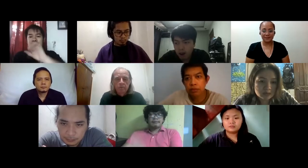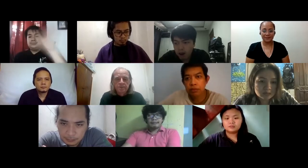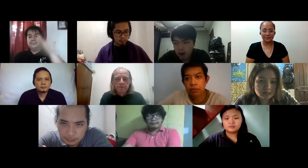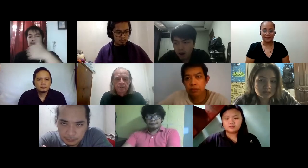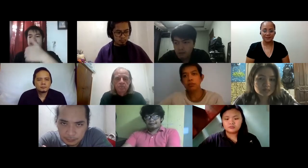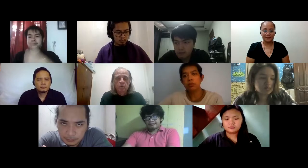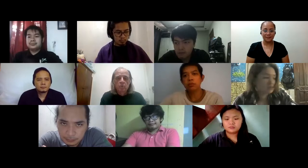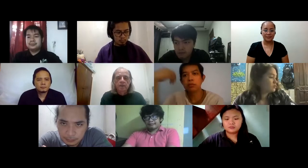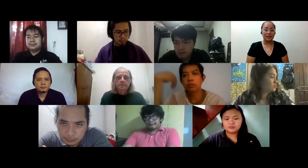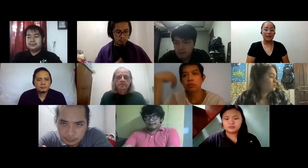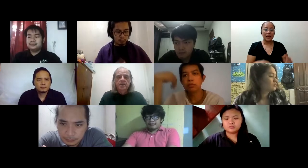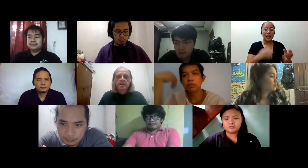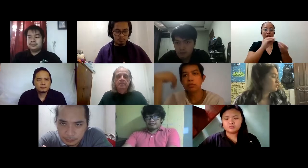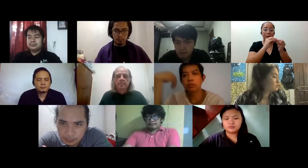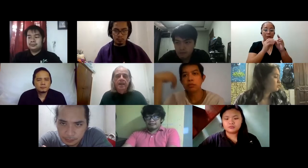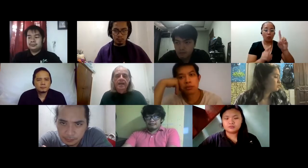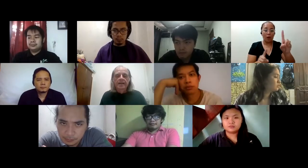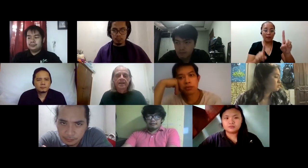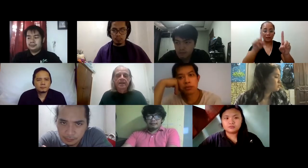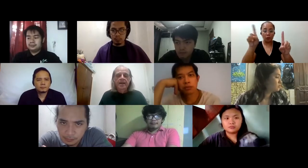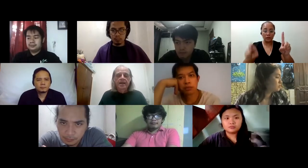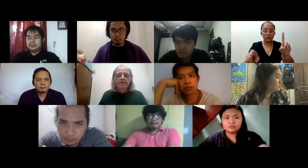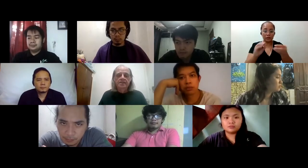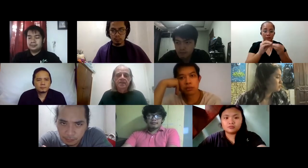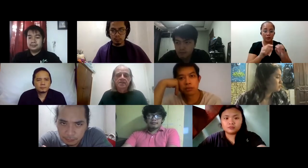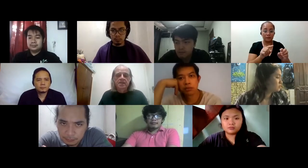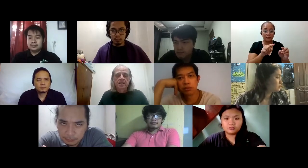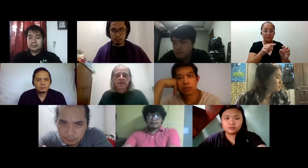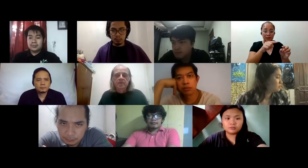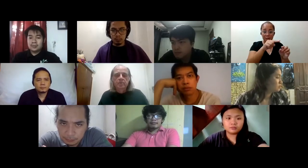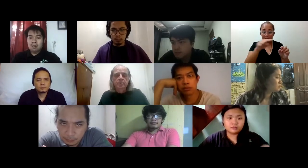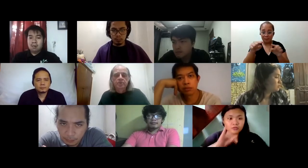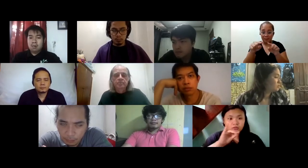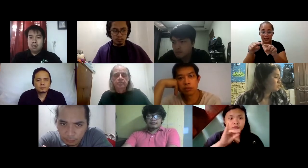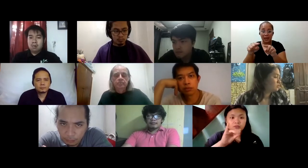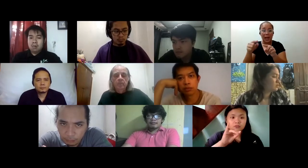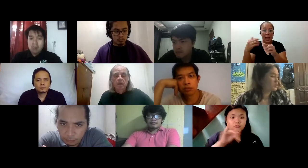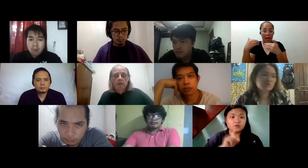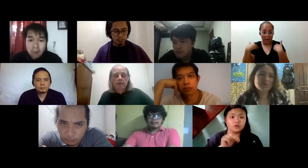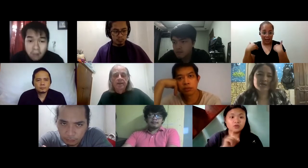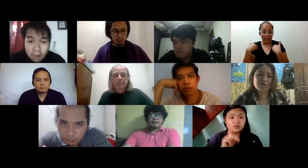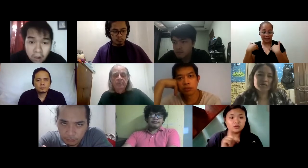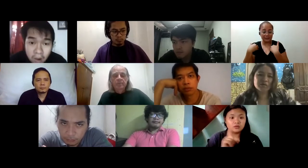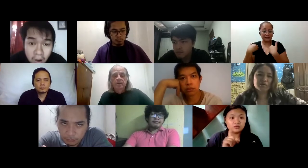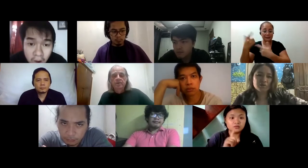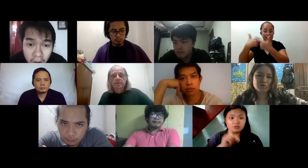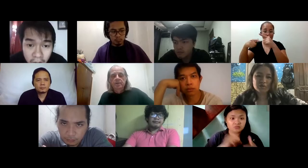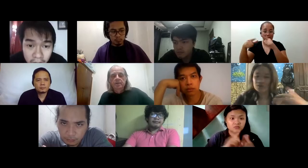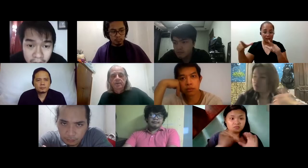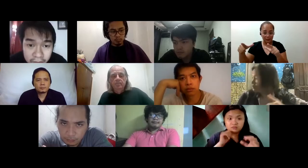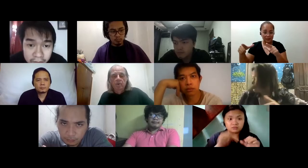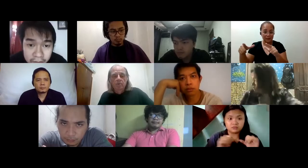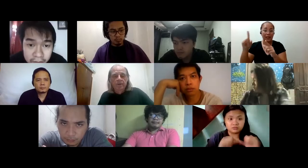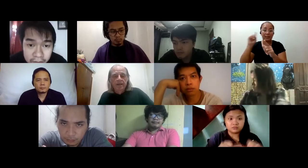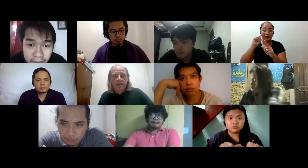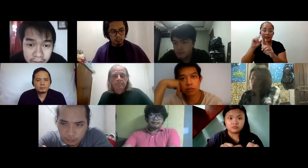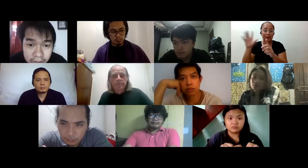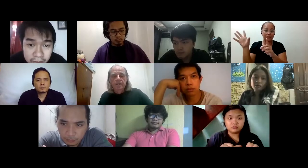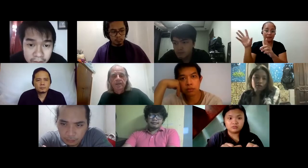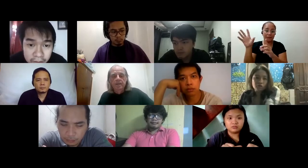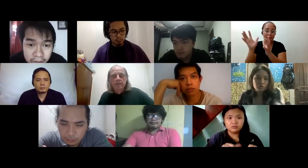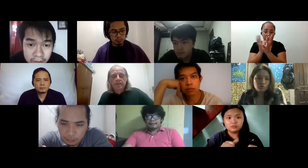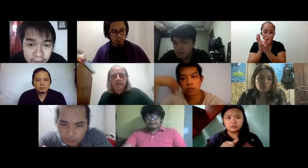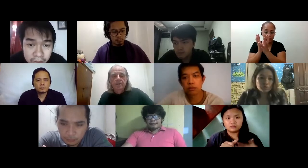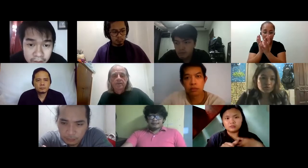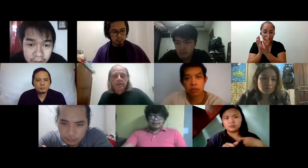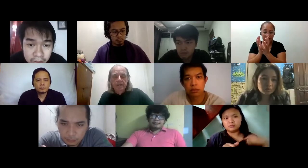look at question number 1. Blank has a sign language, a deaf community, both A and